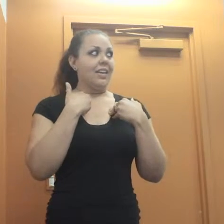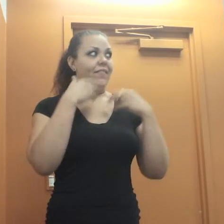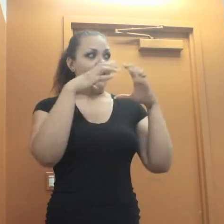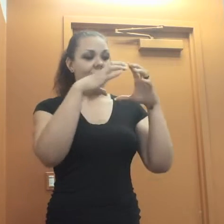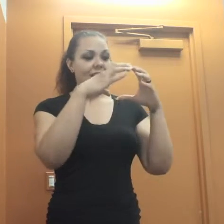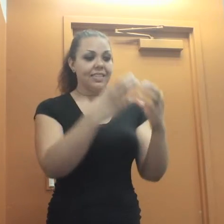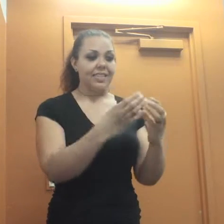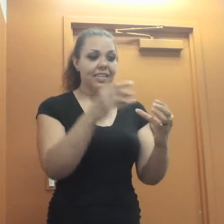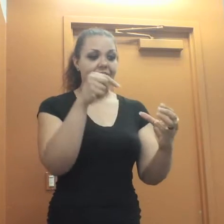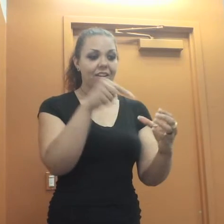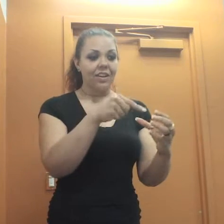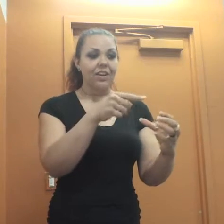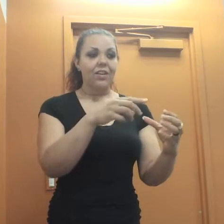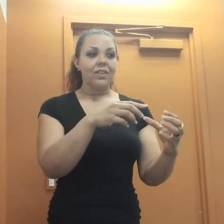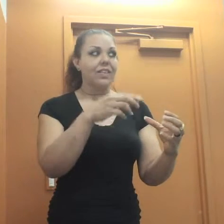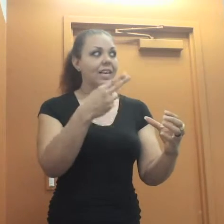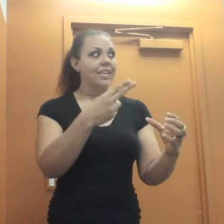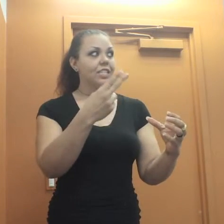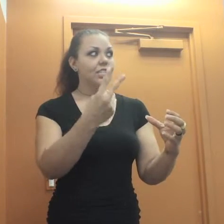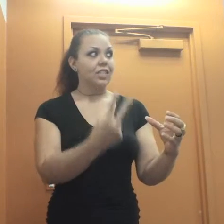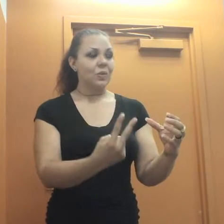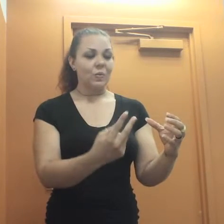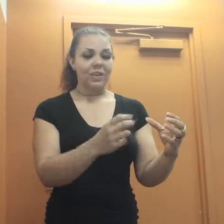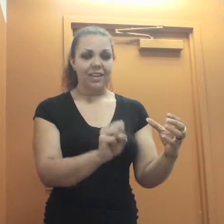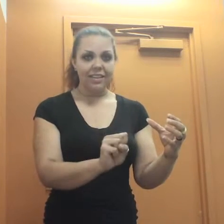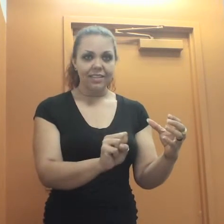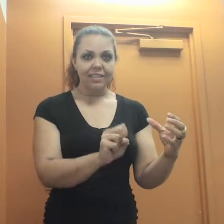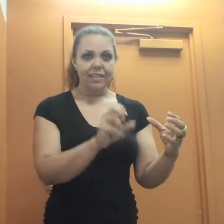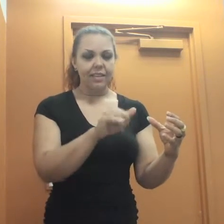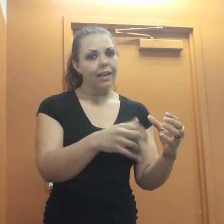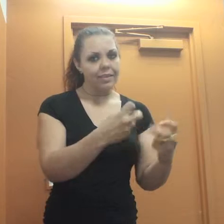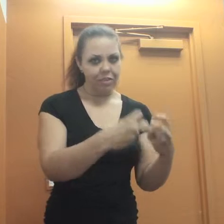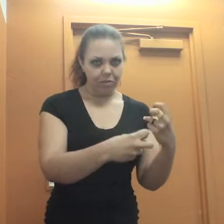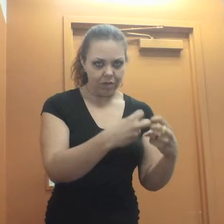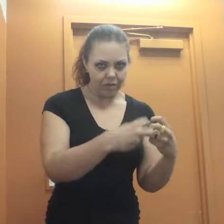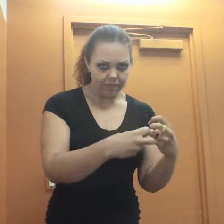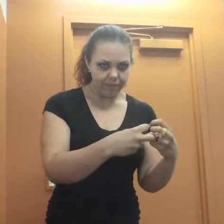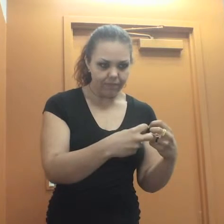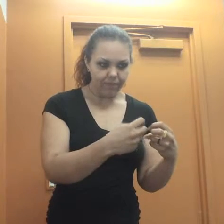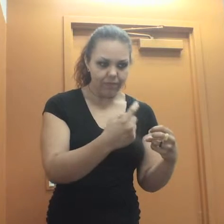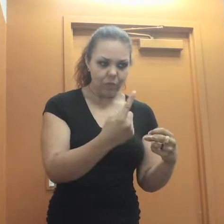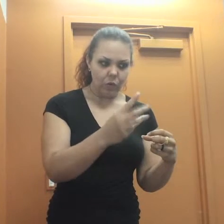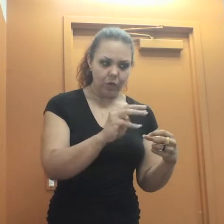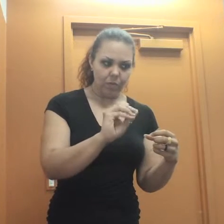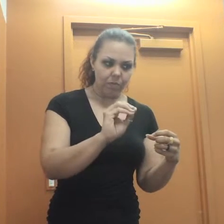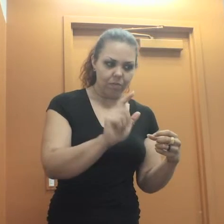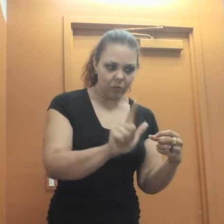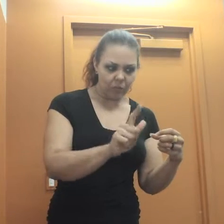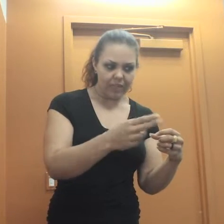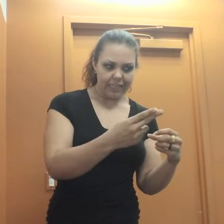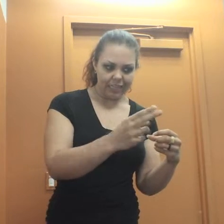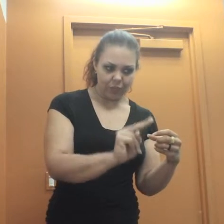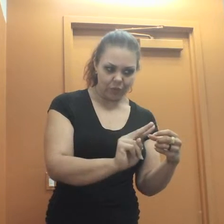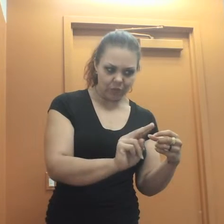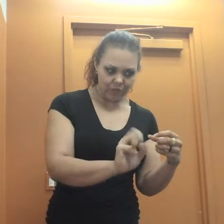container initially, and that's what the problem says, 1 mole of H2S is placed in a 1 liter